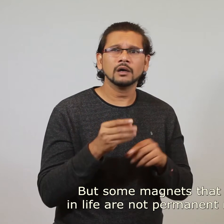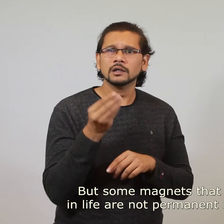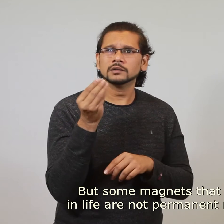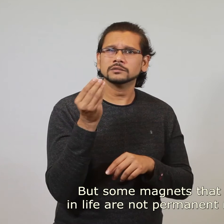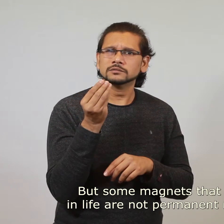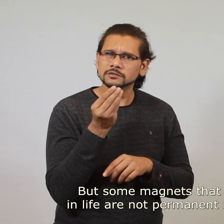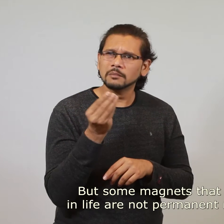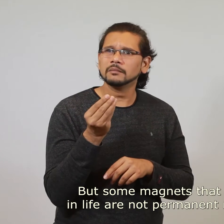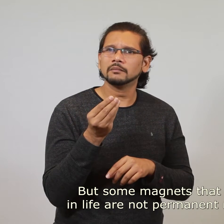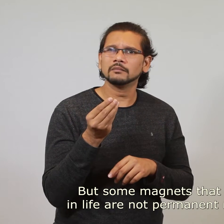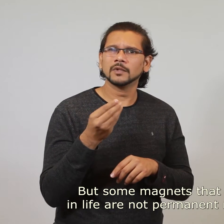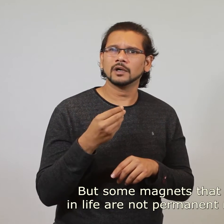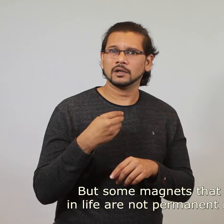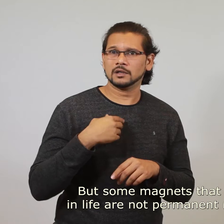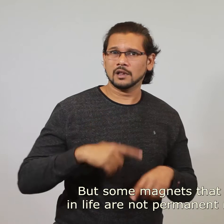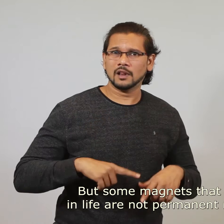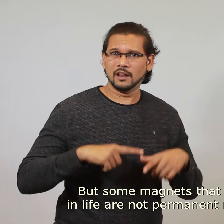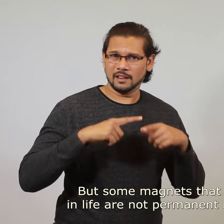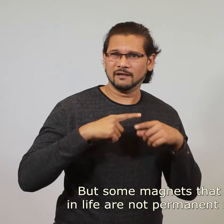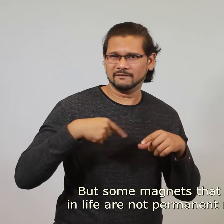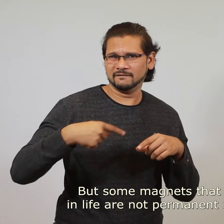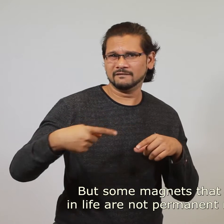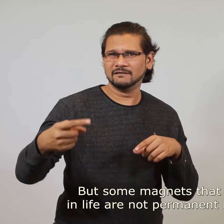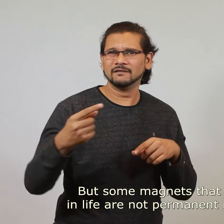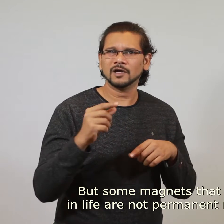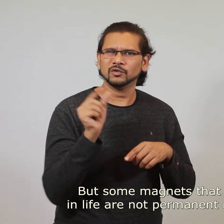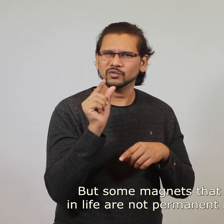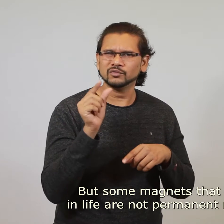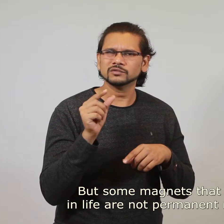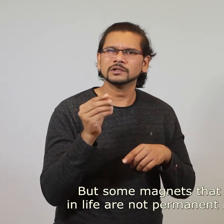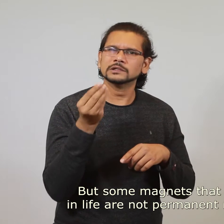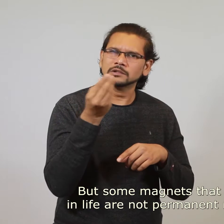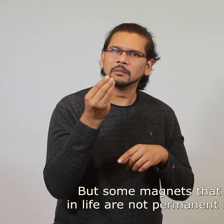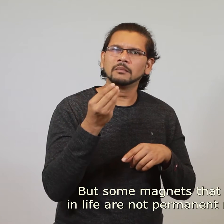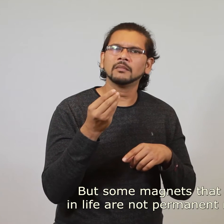But some magnets that we use in life are not permanent magnets.